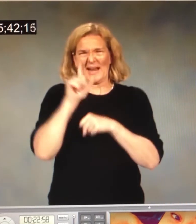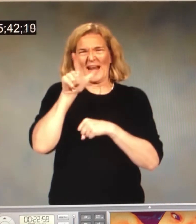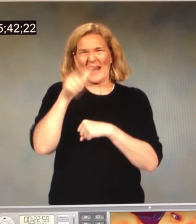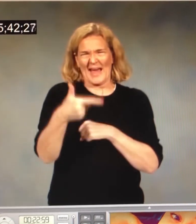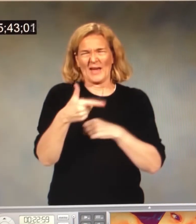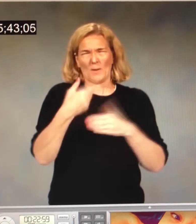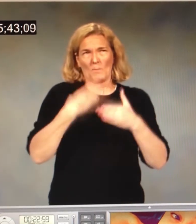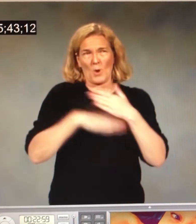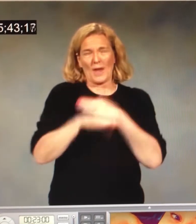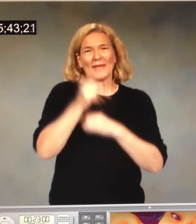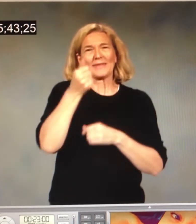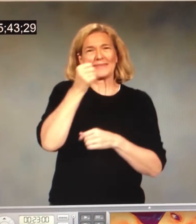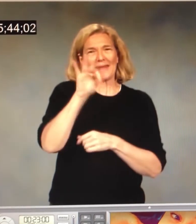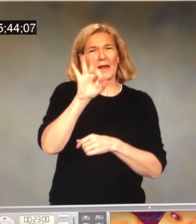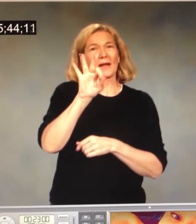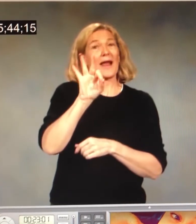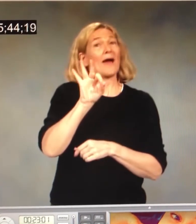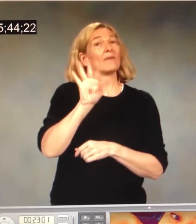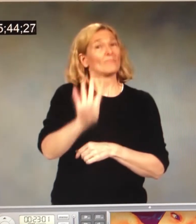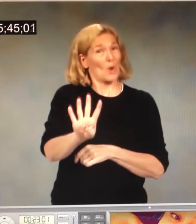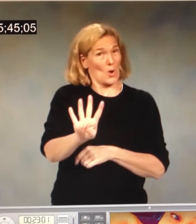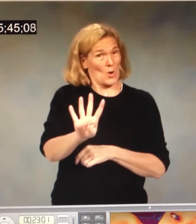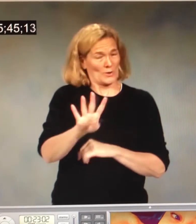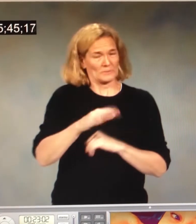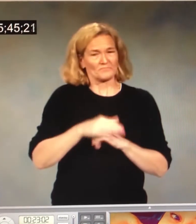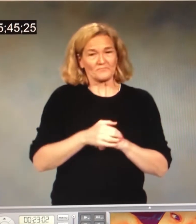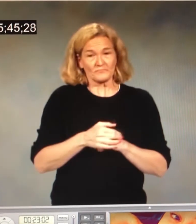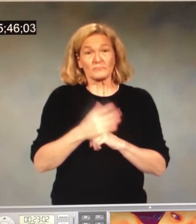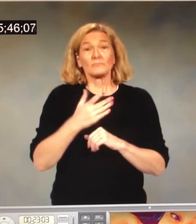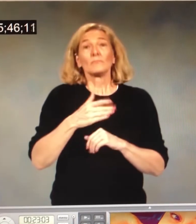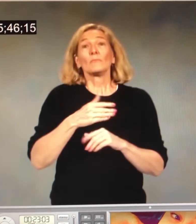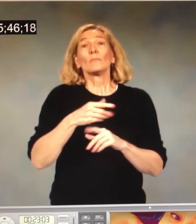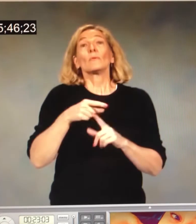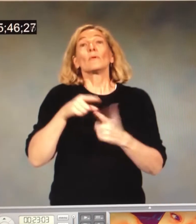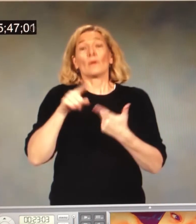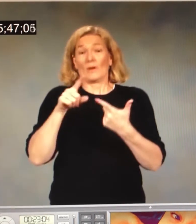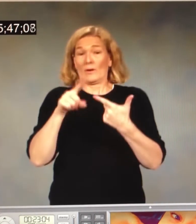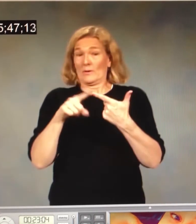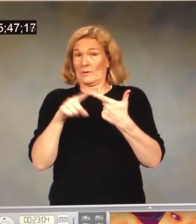2 years later, so born in 1994.